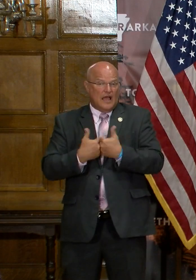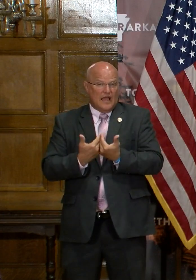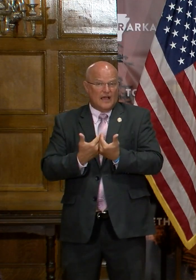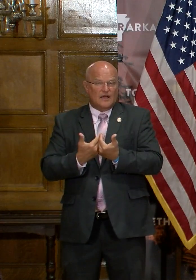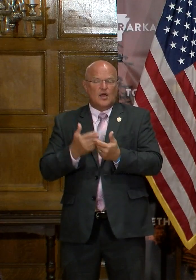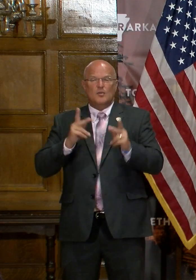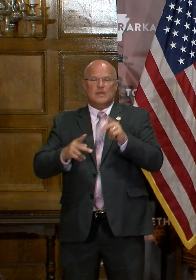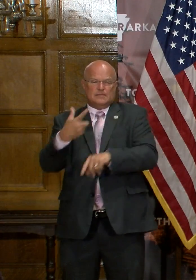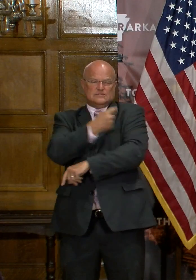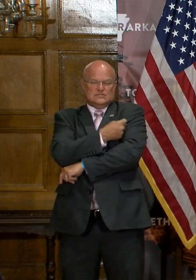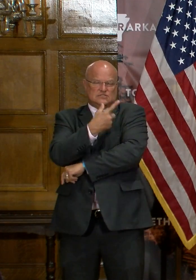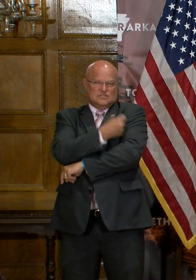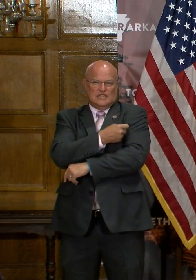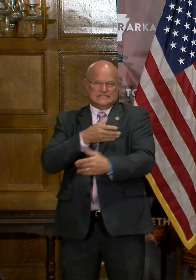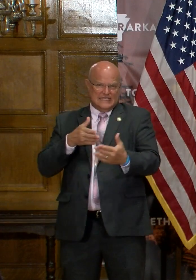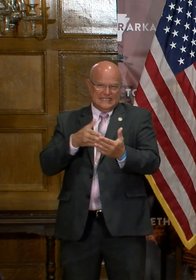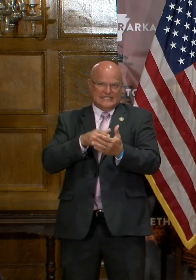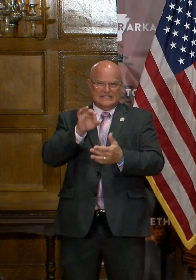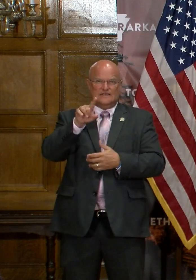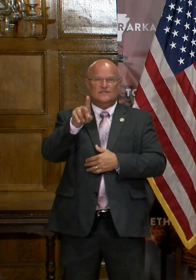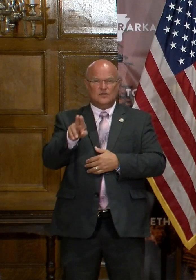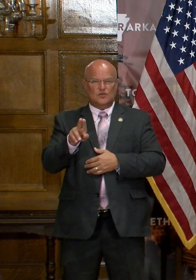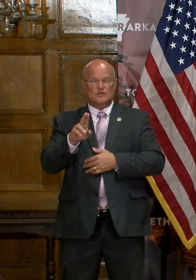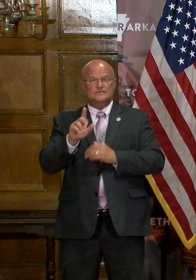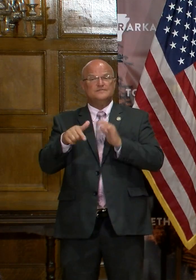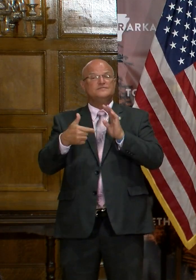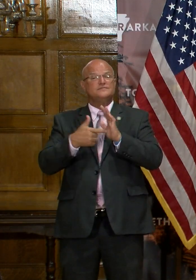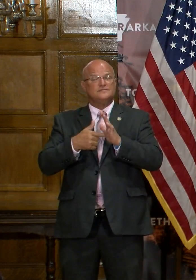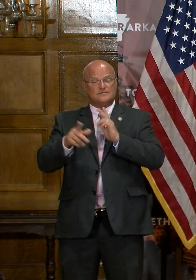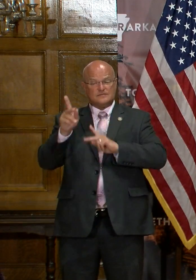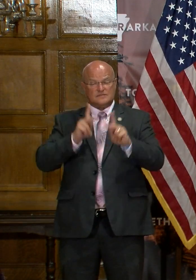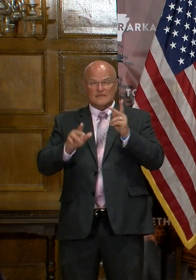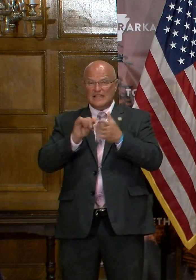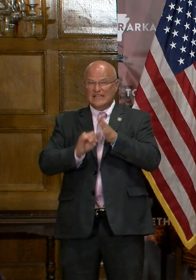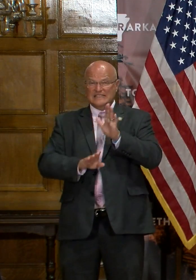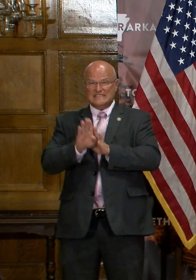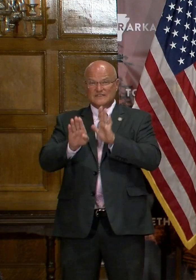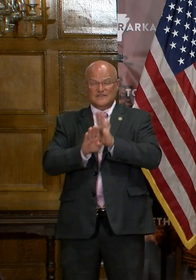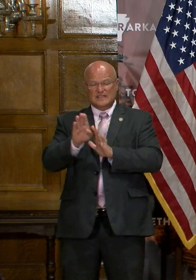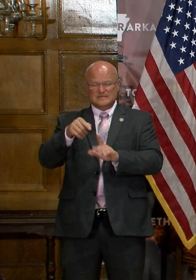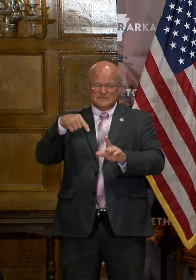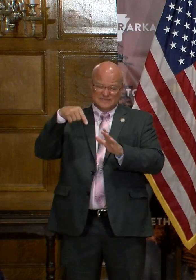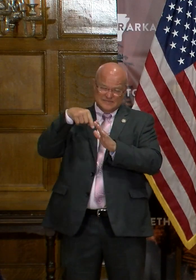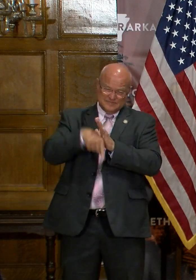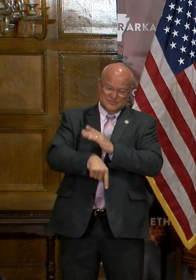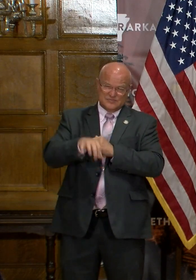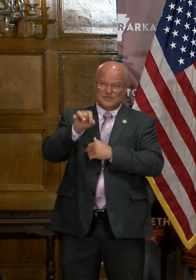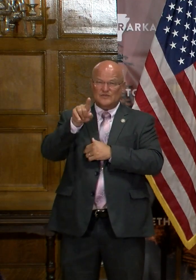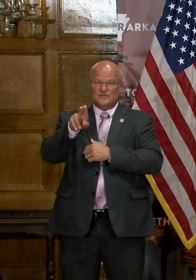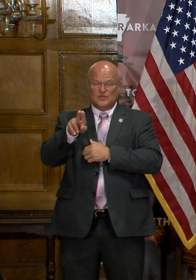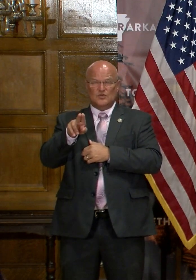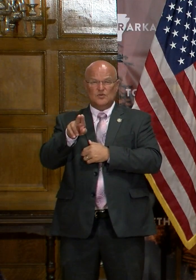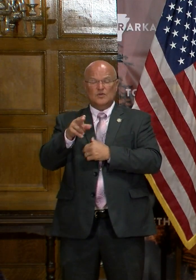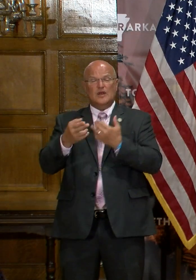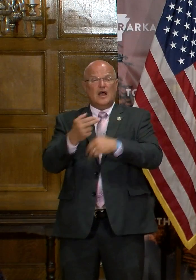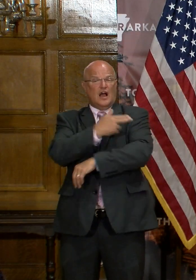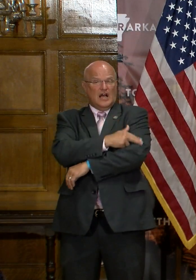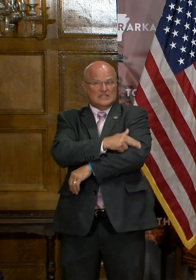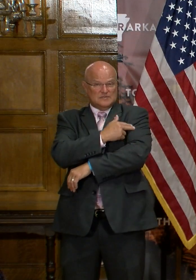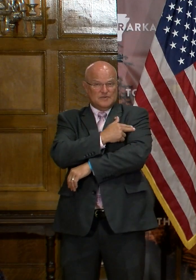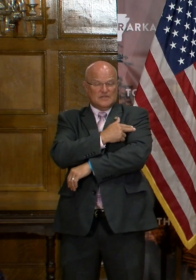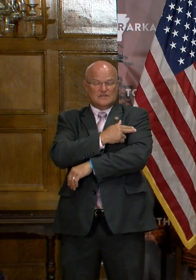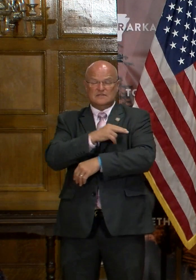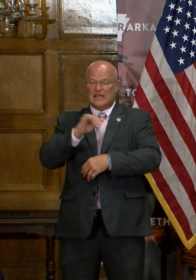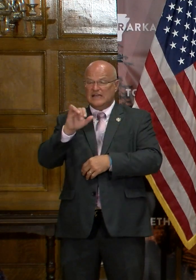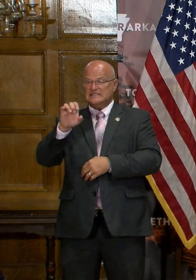people immunized against it. And again, these individuals that develop severe influenza become hospitalized. They can wind up in our